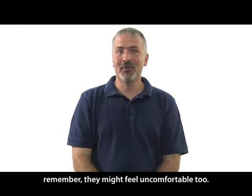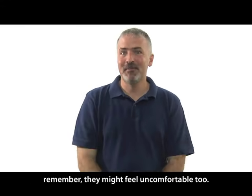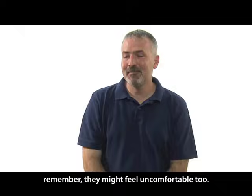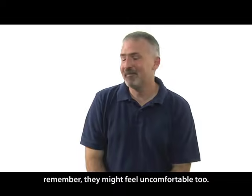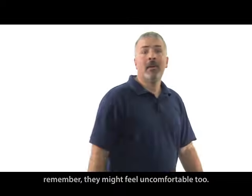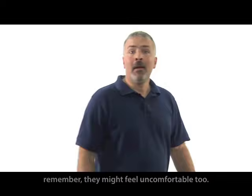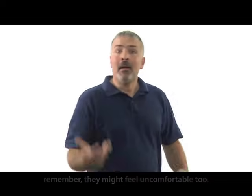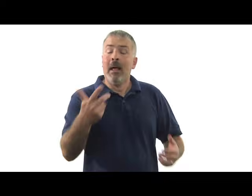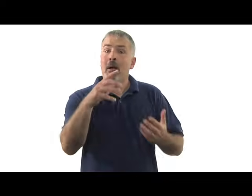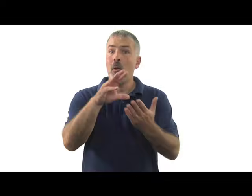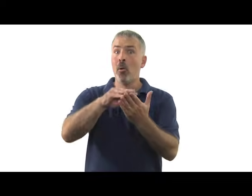too.